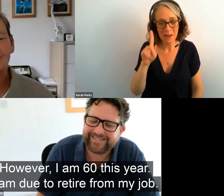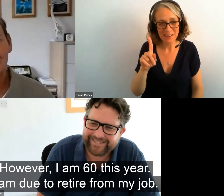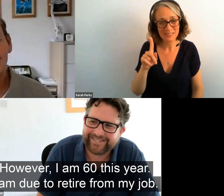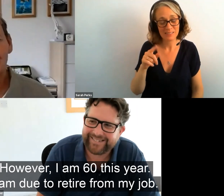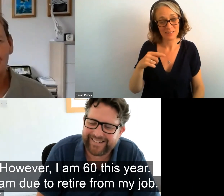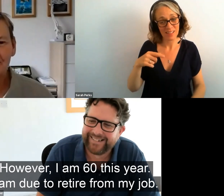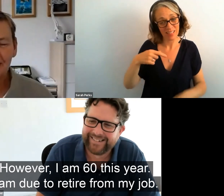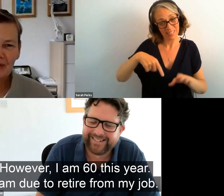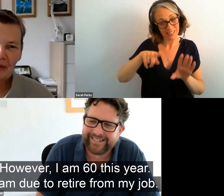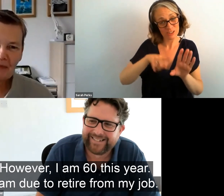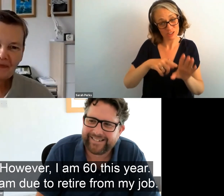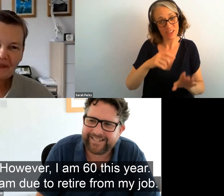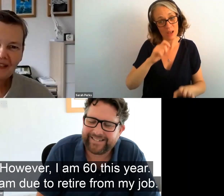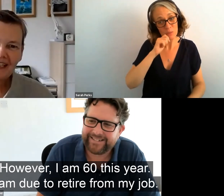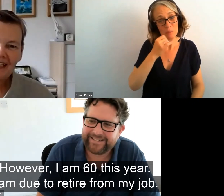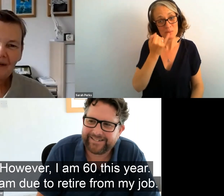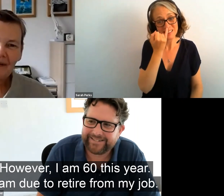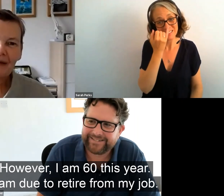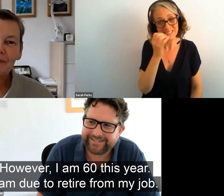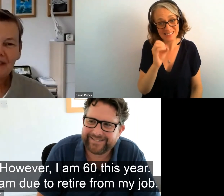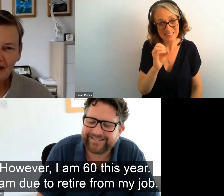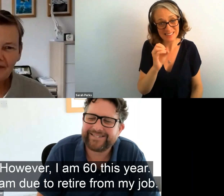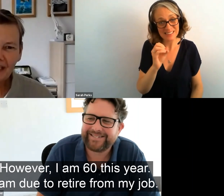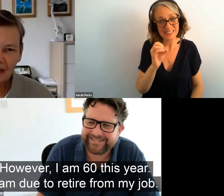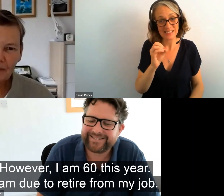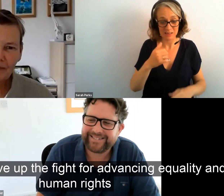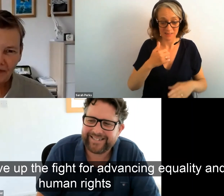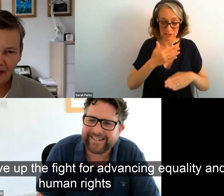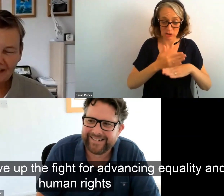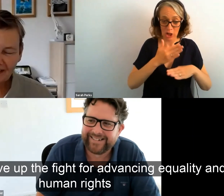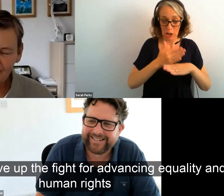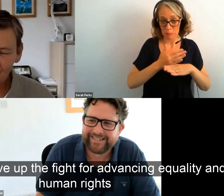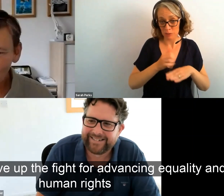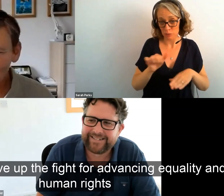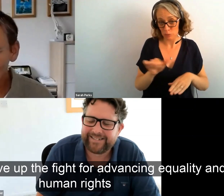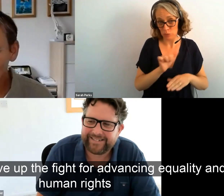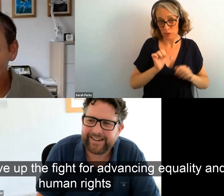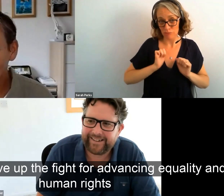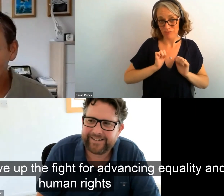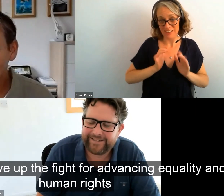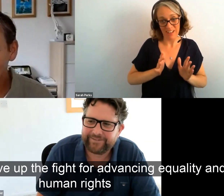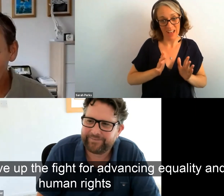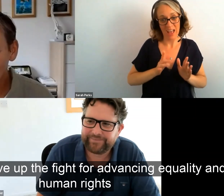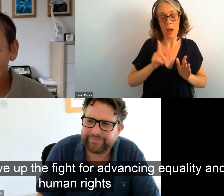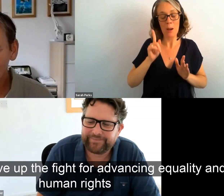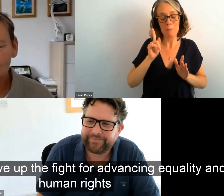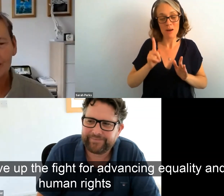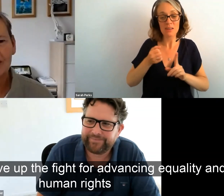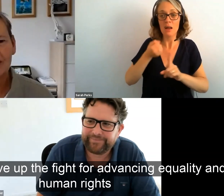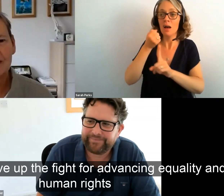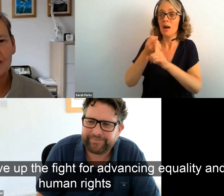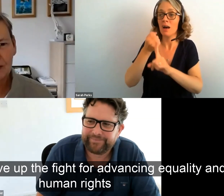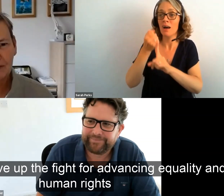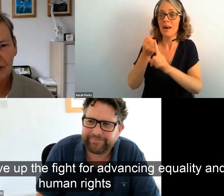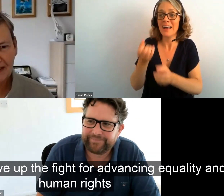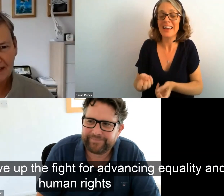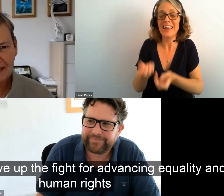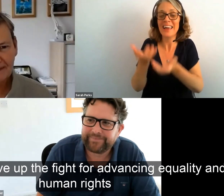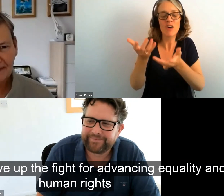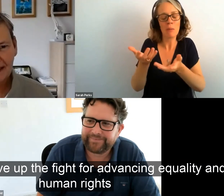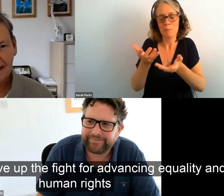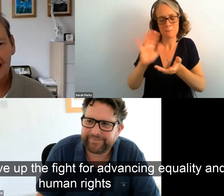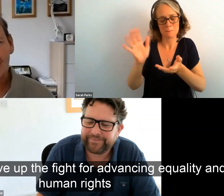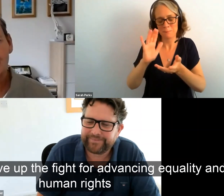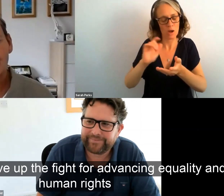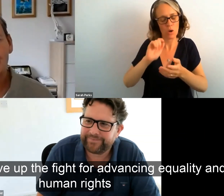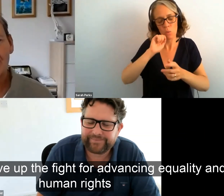this year. I'm due to retire from my job. I will never give up the fight for advancing equalities